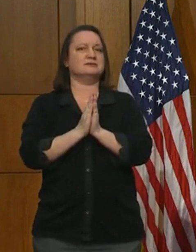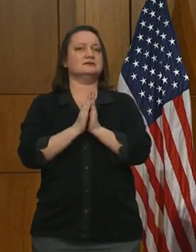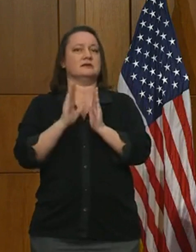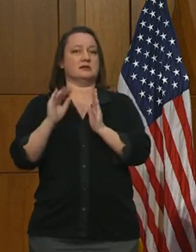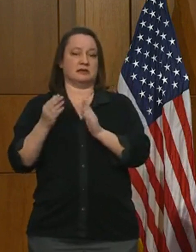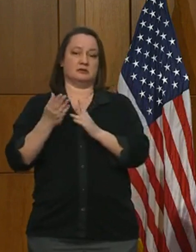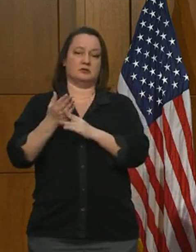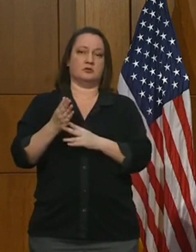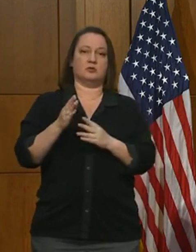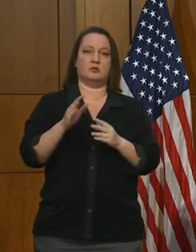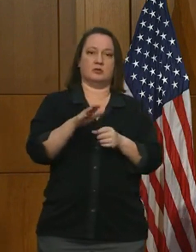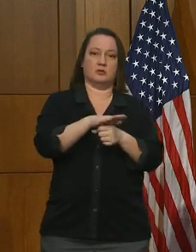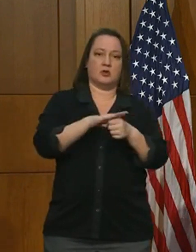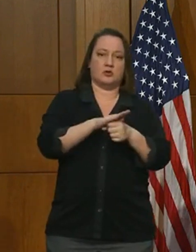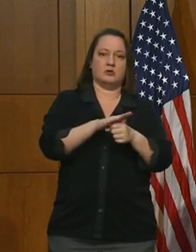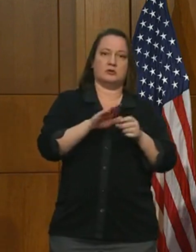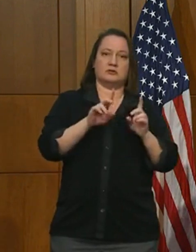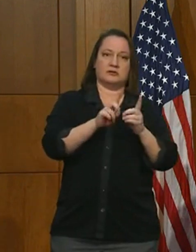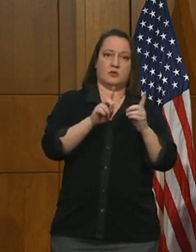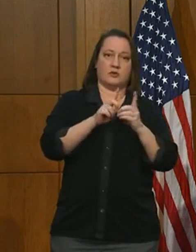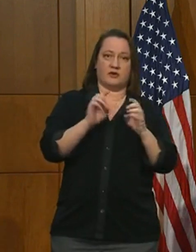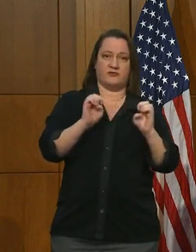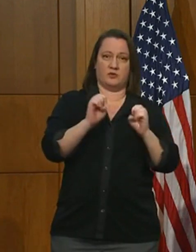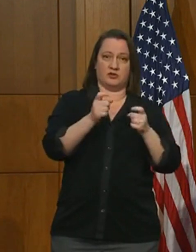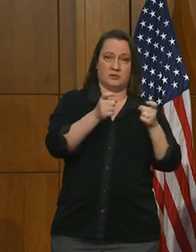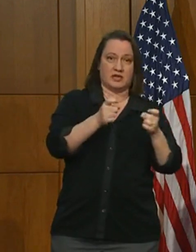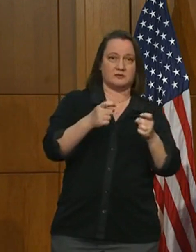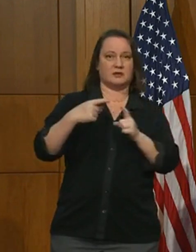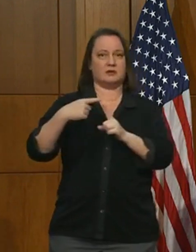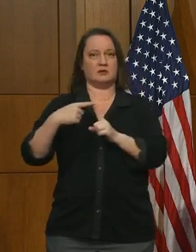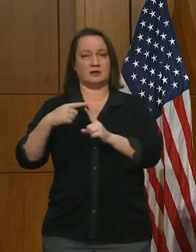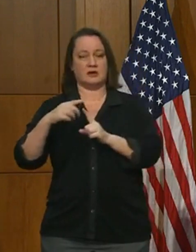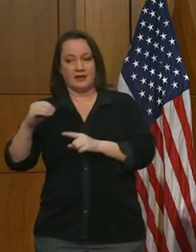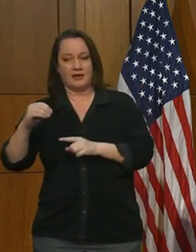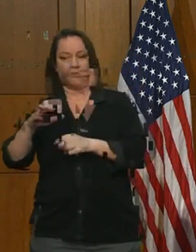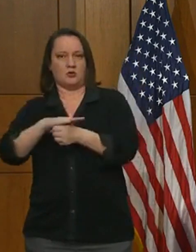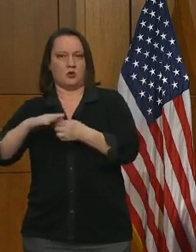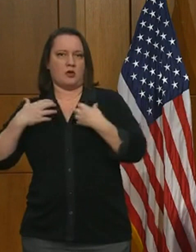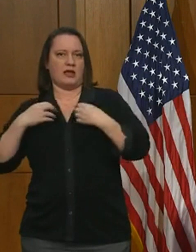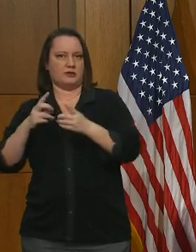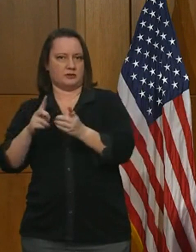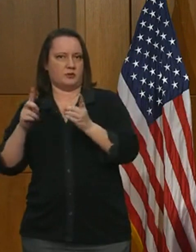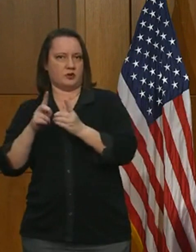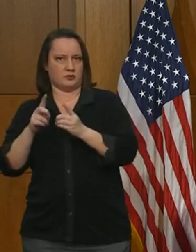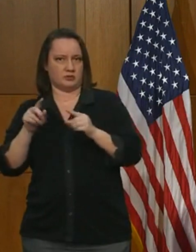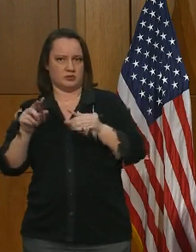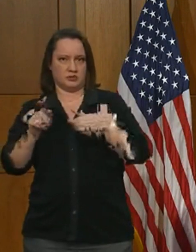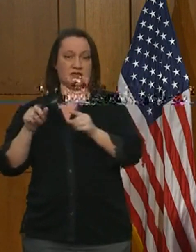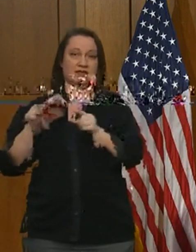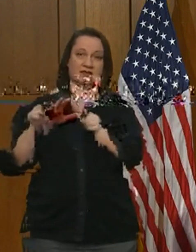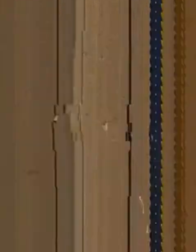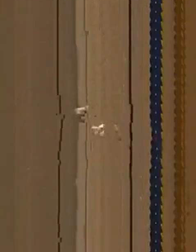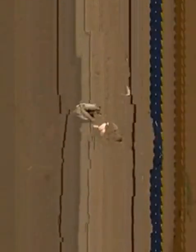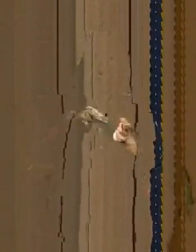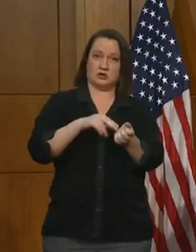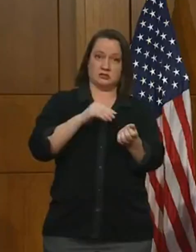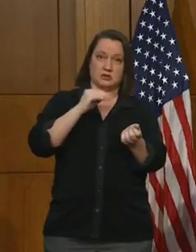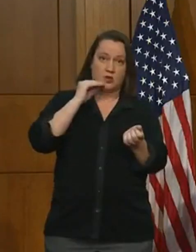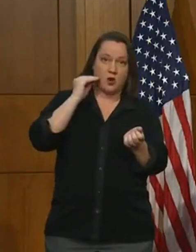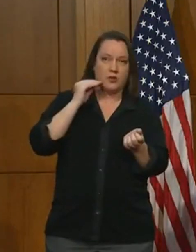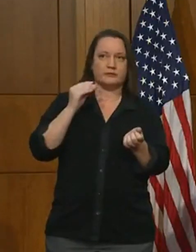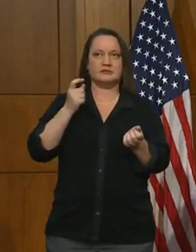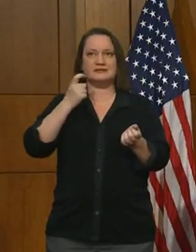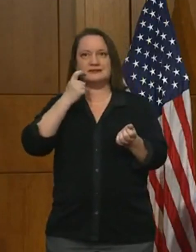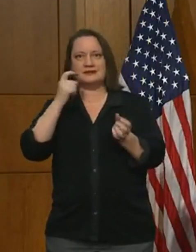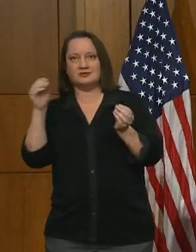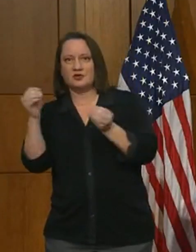local health departments. And so if the nursing homes need more PPE, just as dental offices or